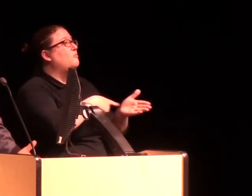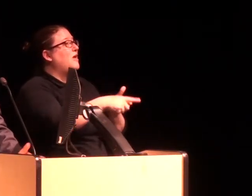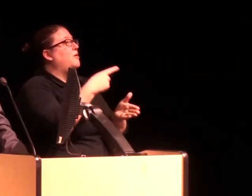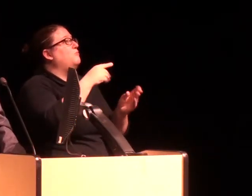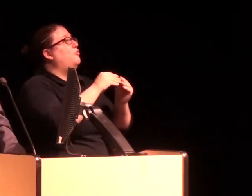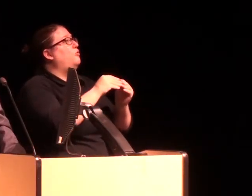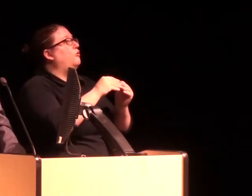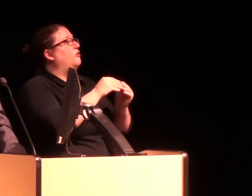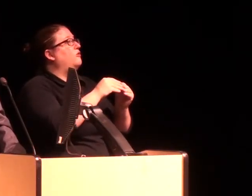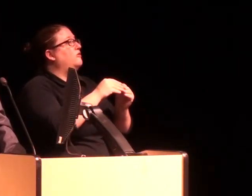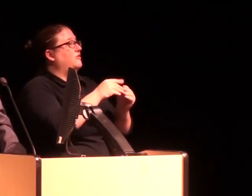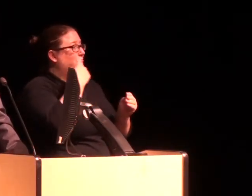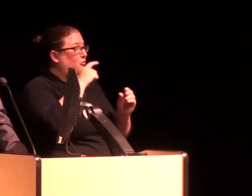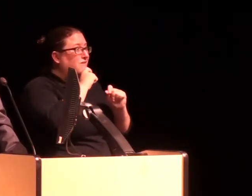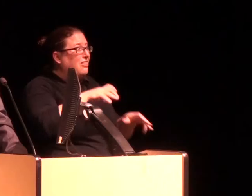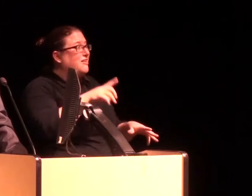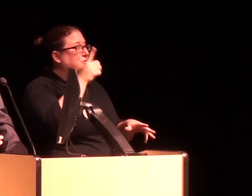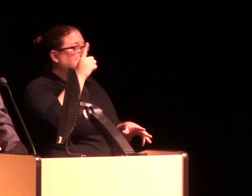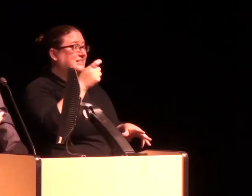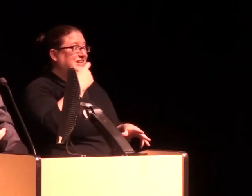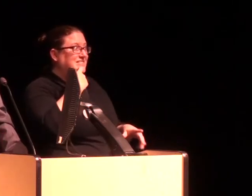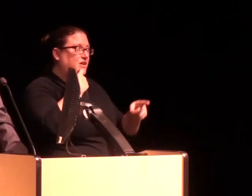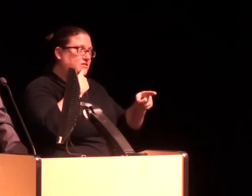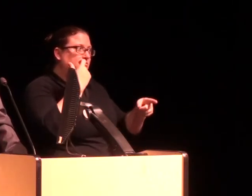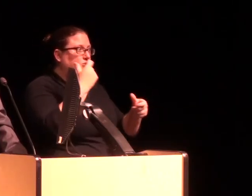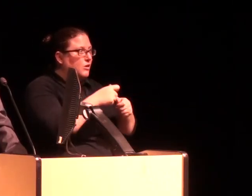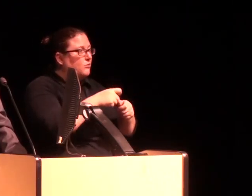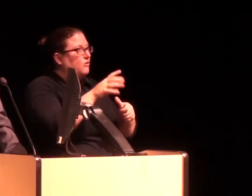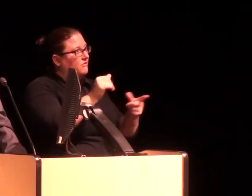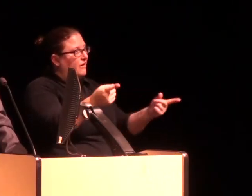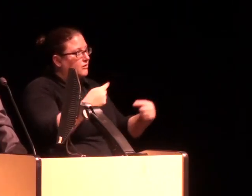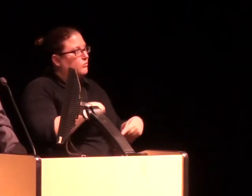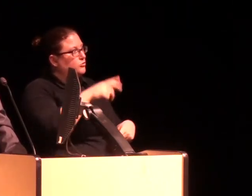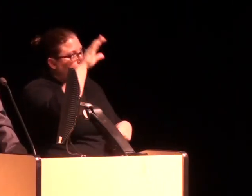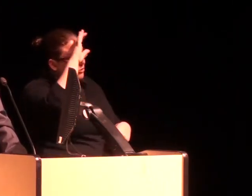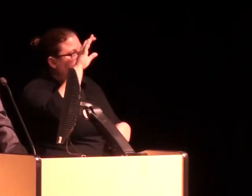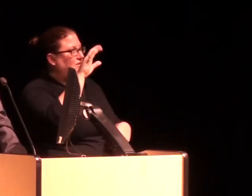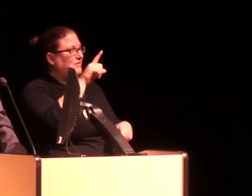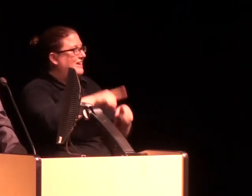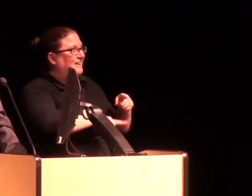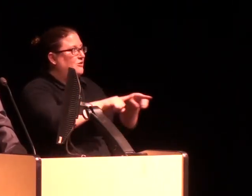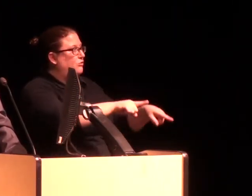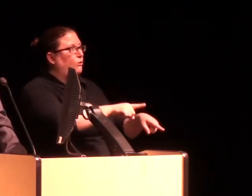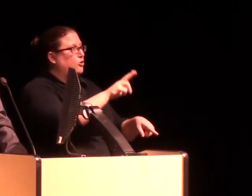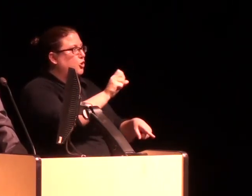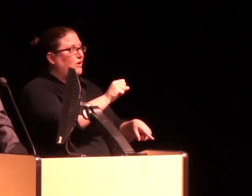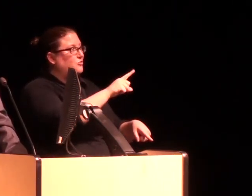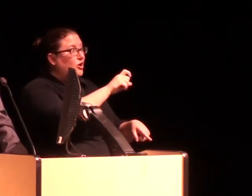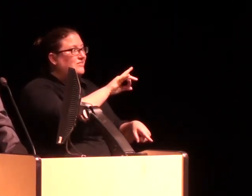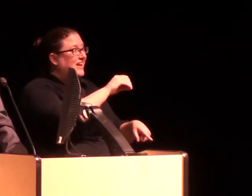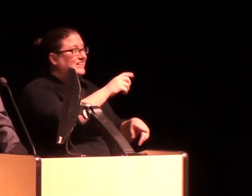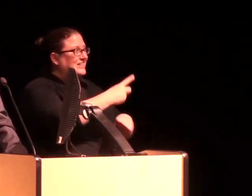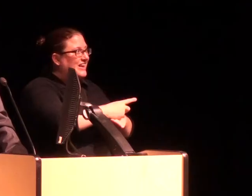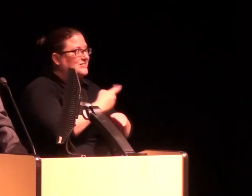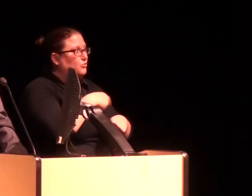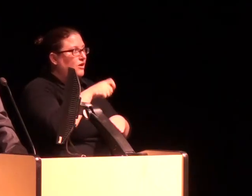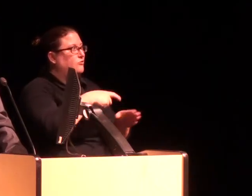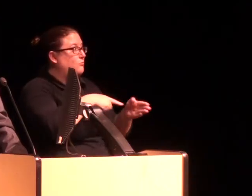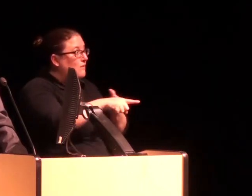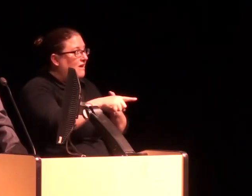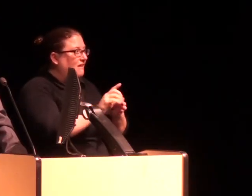more for nothing. Because they say, okay, remember, I cannot go to the United States in 180 days, you have to pay for that. And that's the